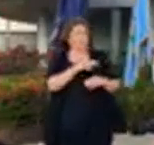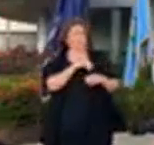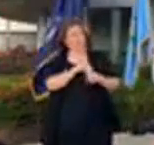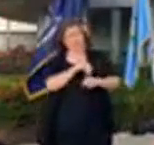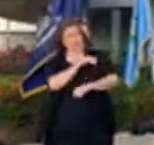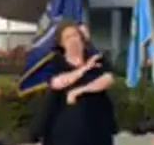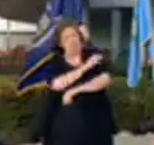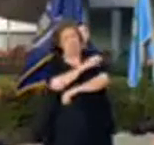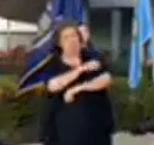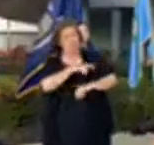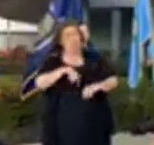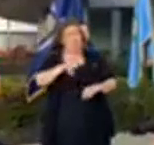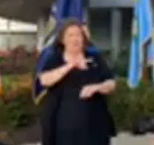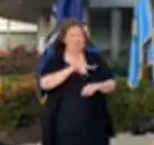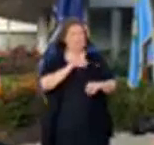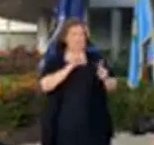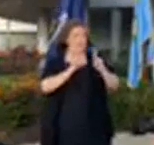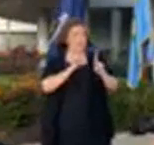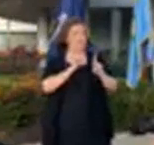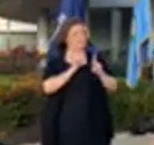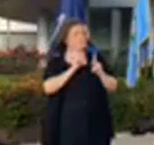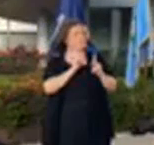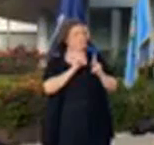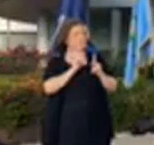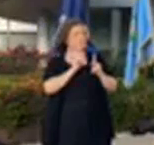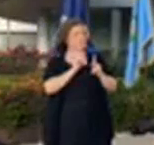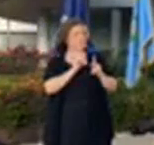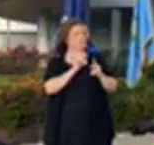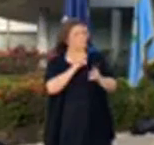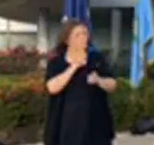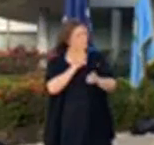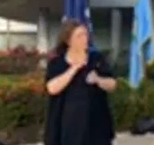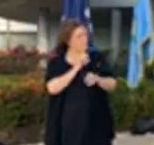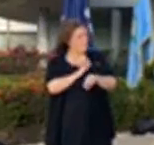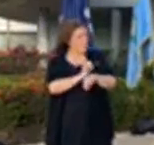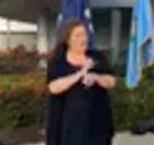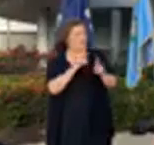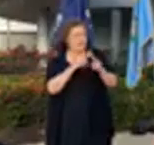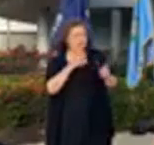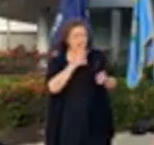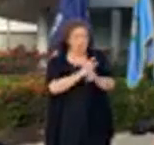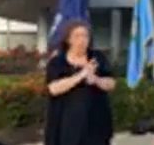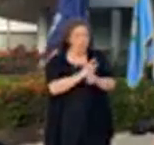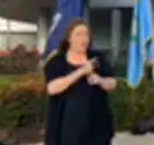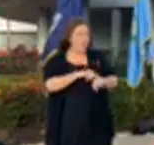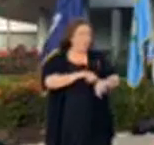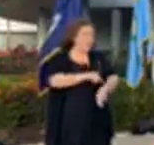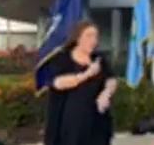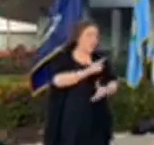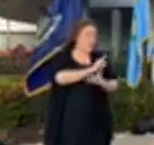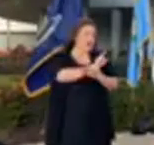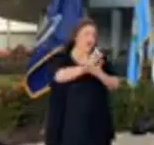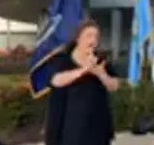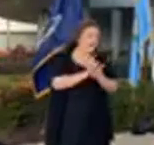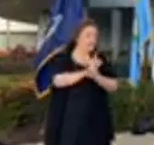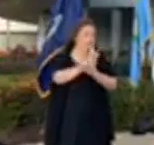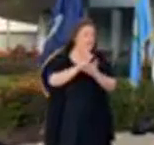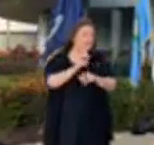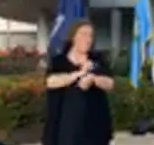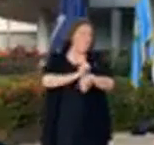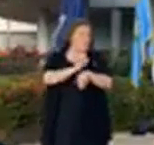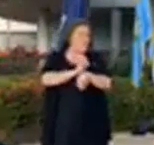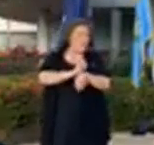clinics, they're working awfully hard right now. They're working very long hours, and they're oftentimes being asked to do that